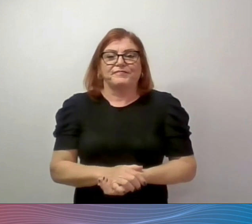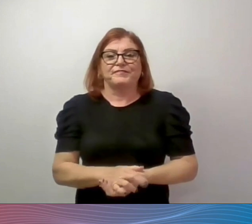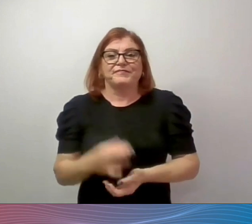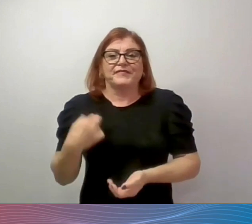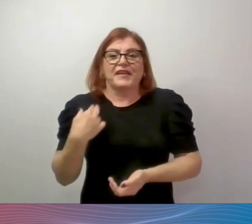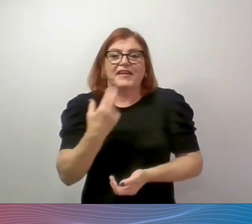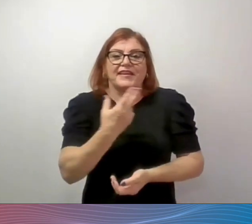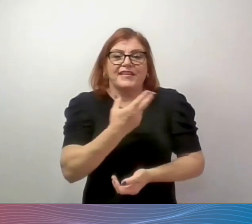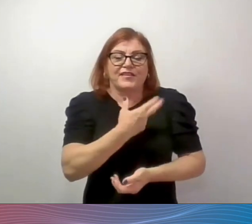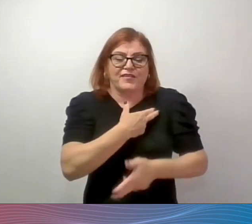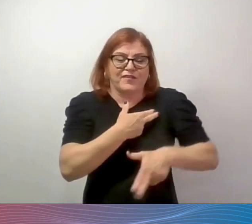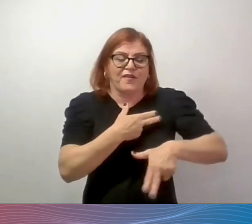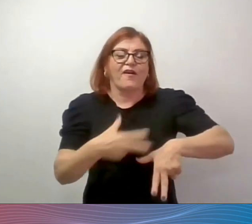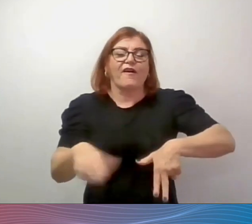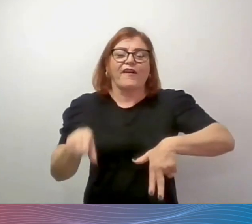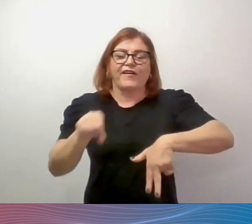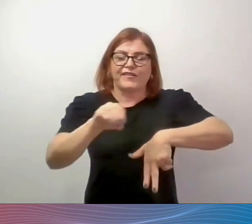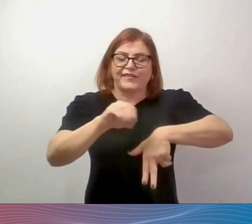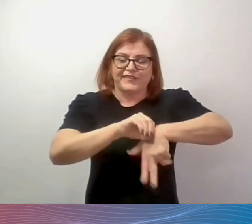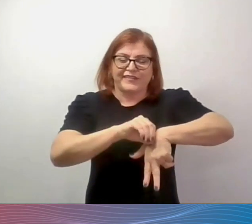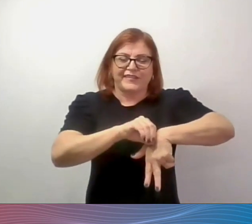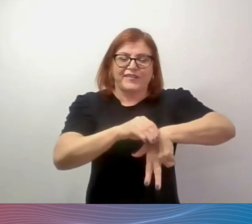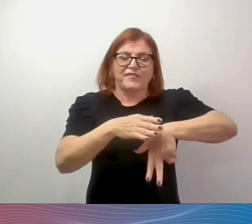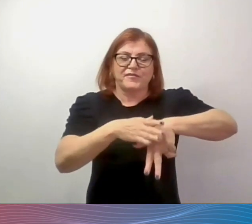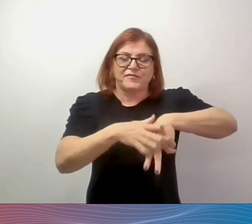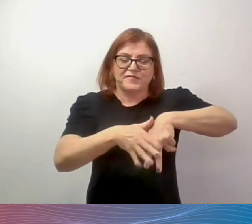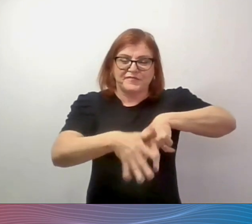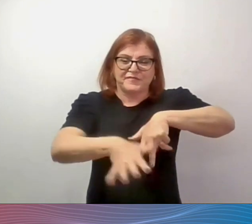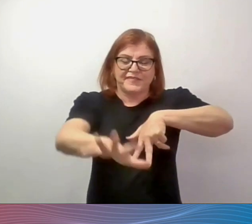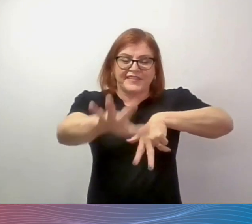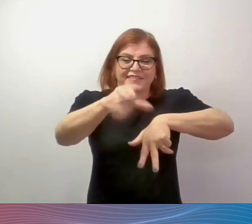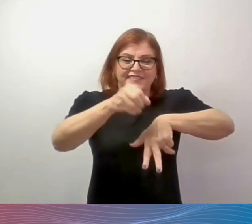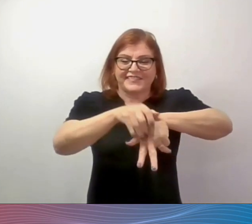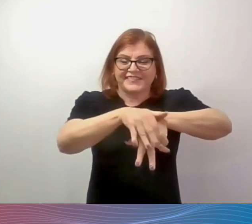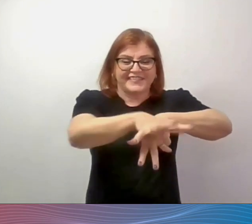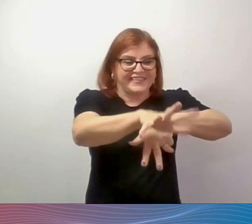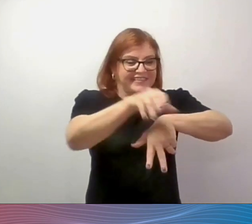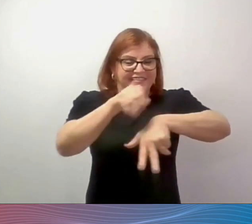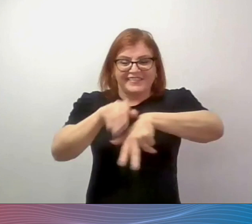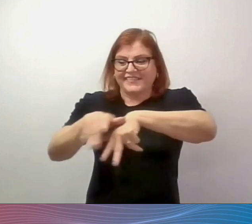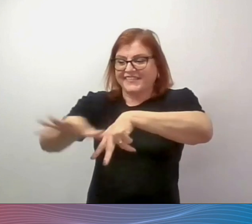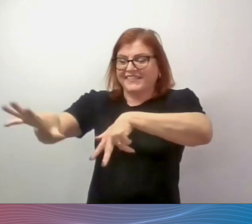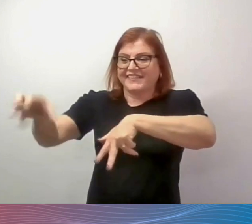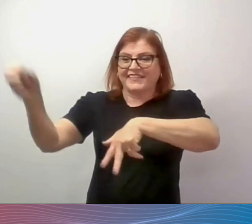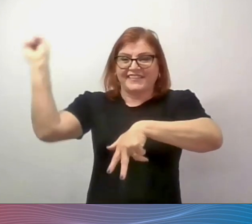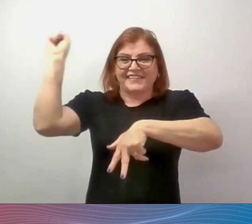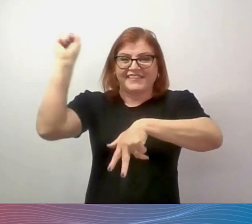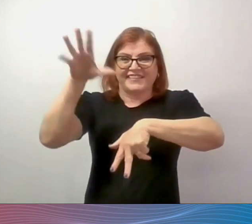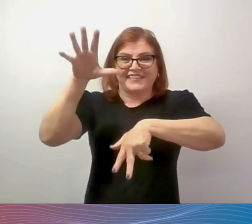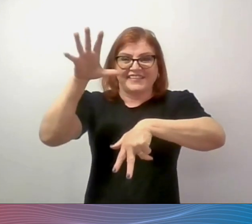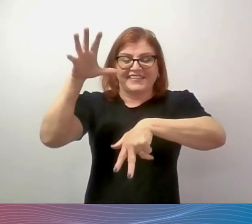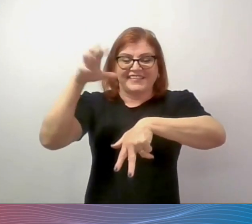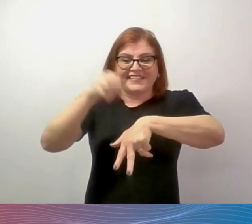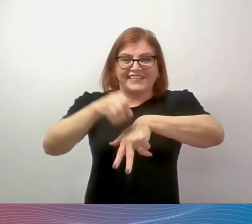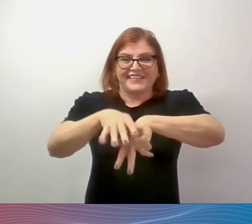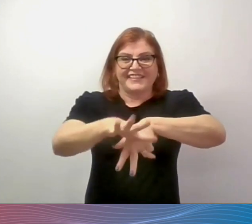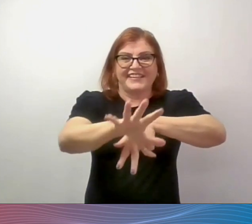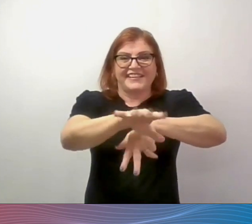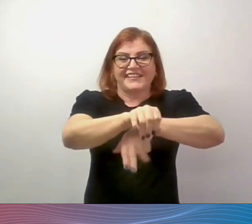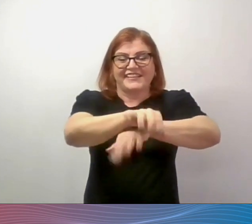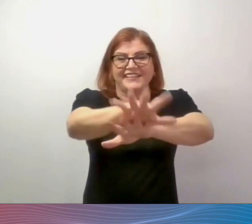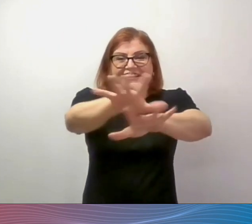que deixamos passar o rio como dispensadores da graça, and as members as we let this river flow as dispensers of grace,